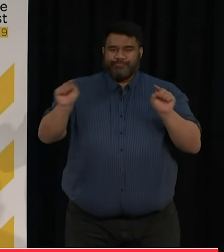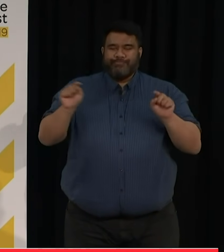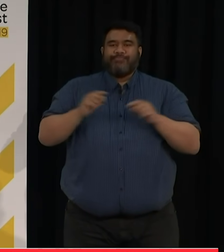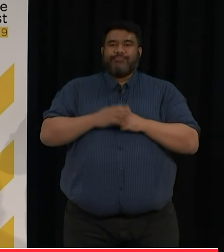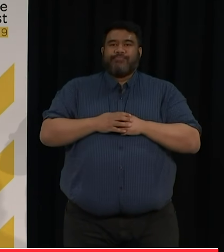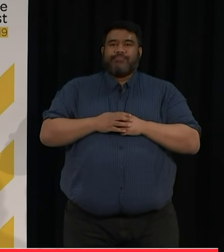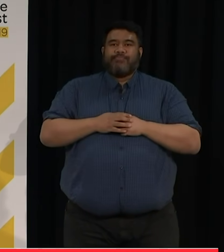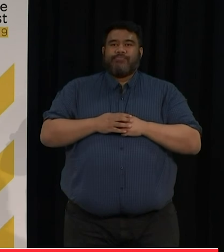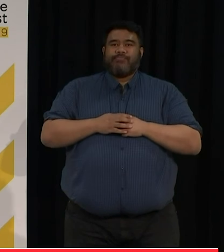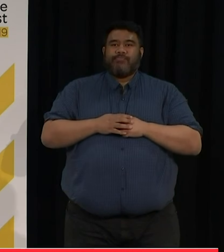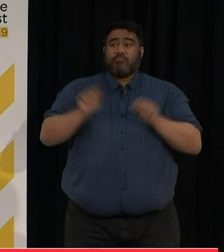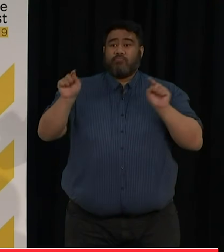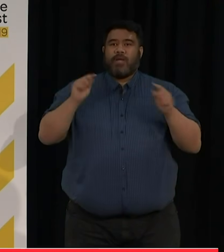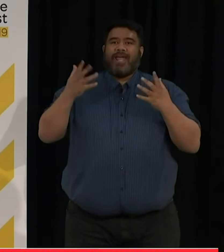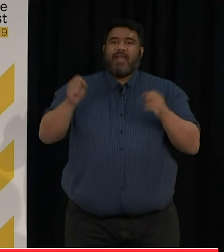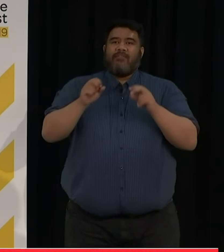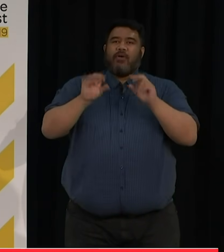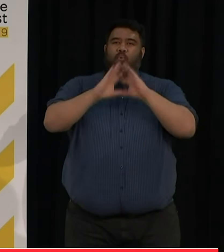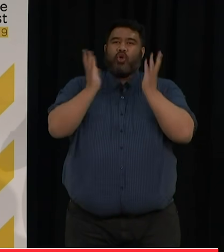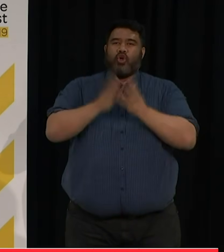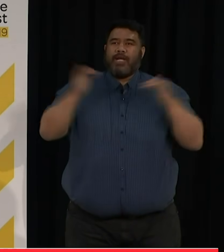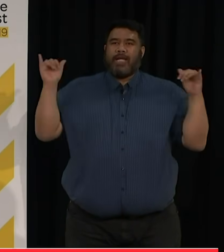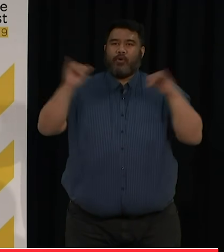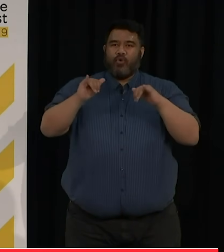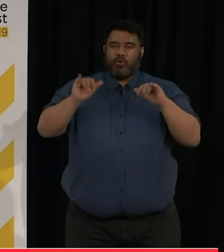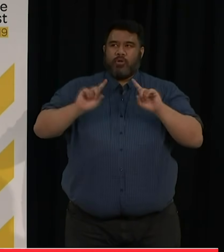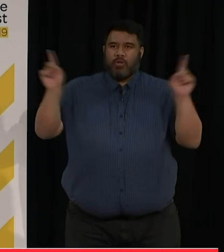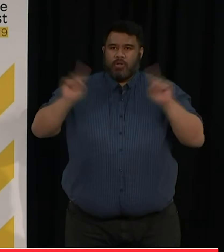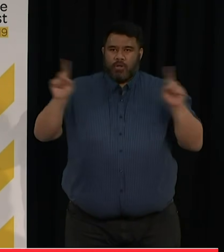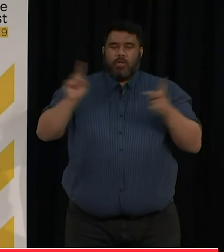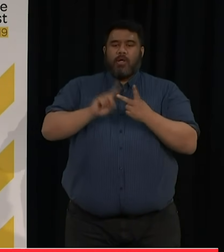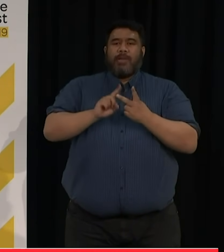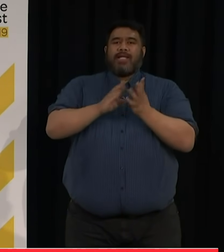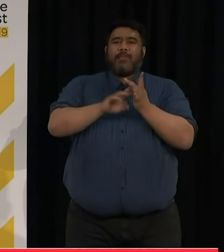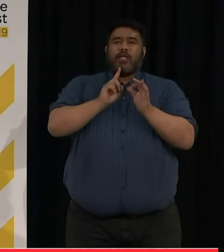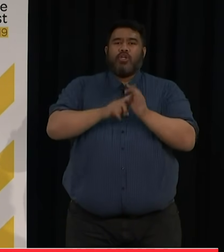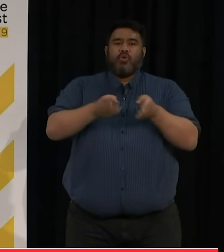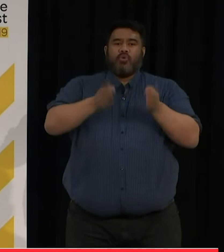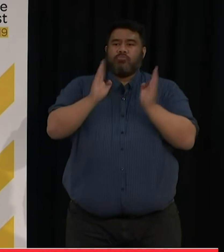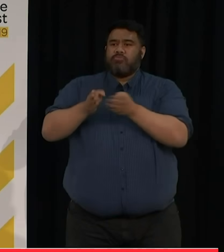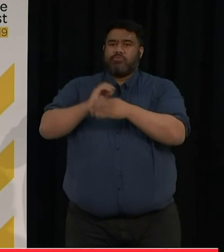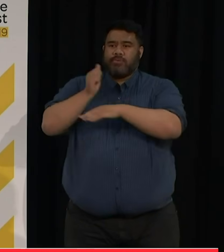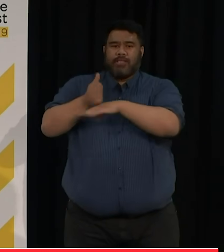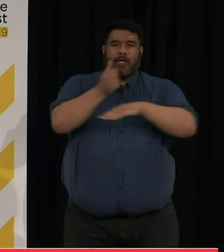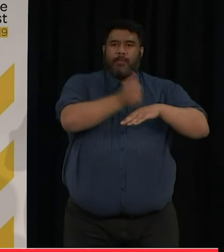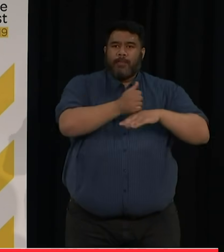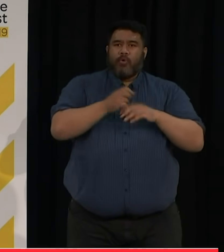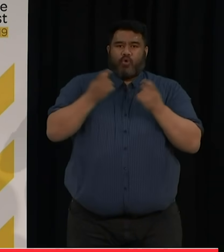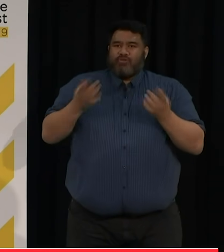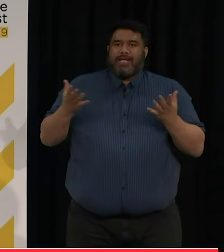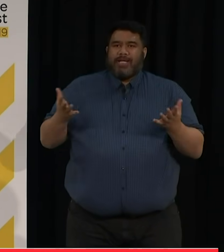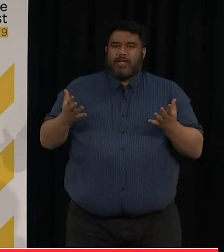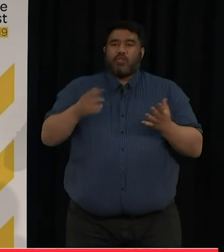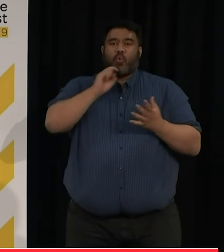have obviously international airports, but also established MIQ systems and support networks that have been set up for